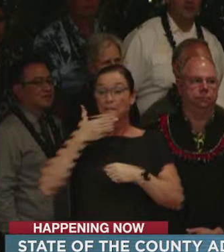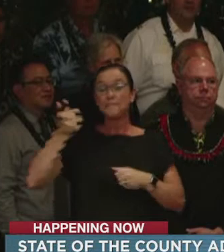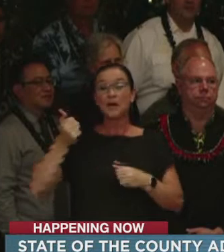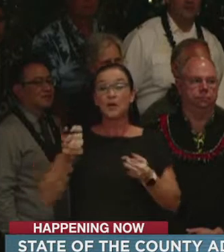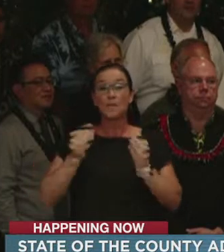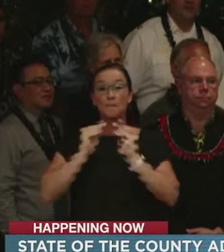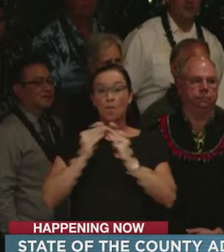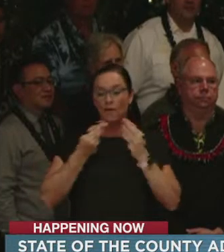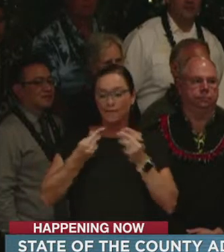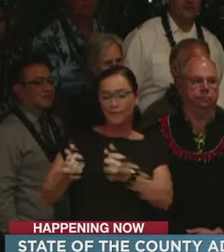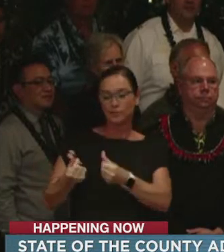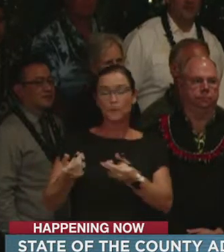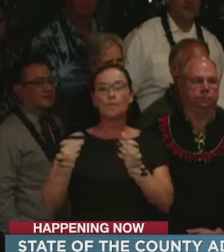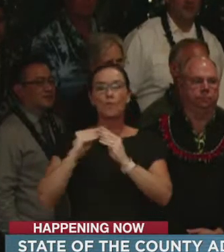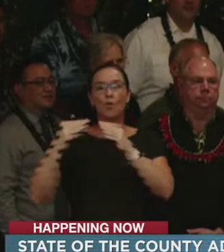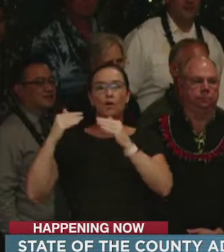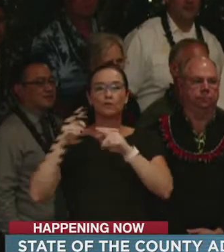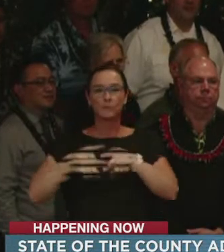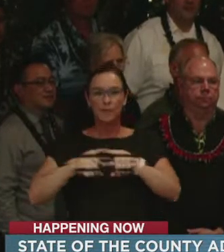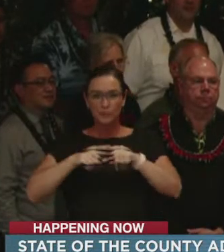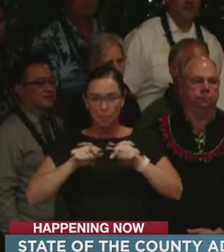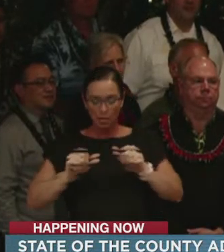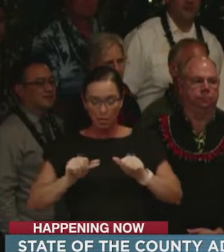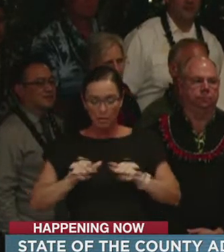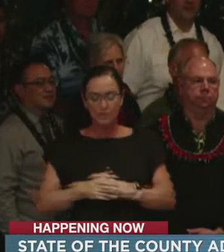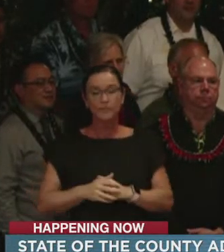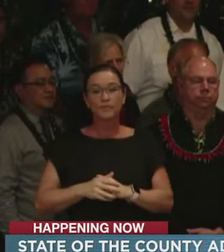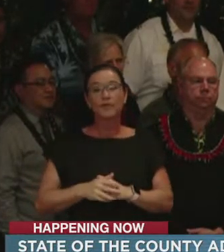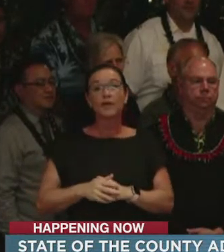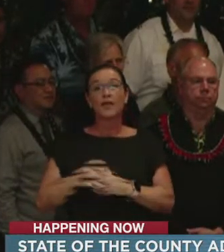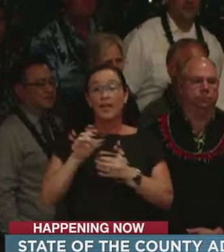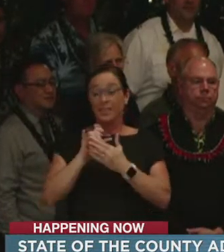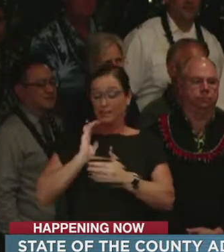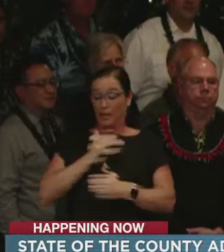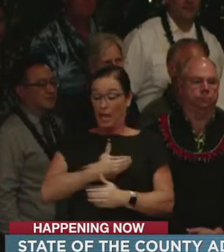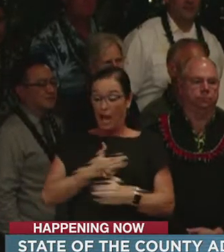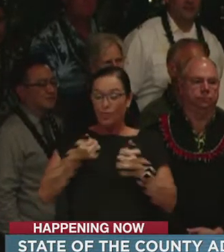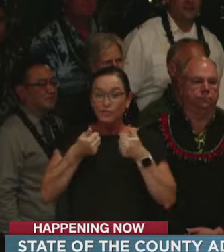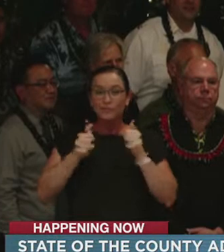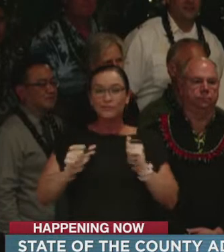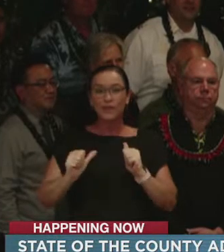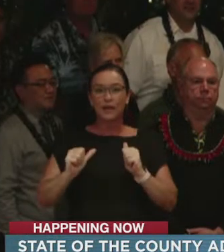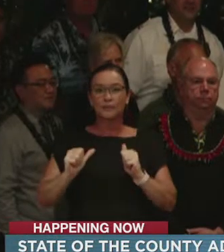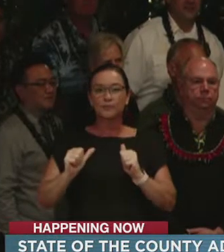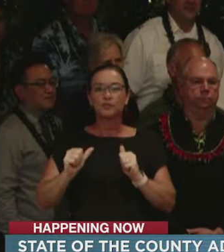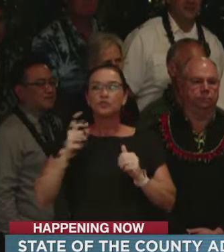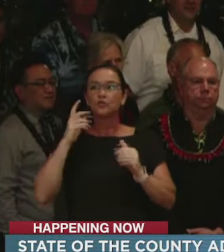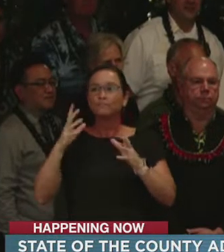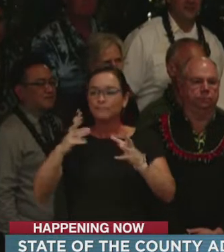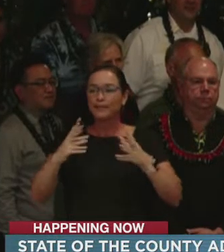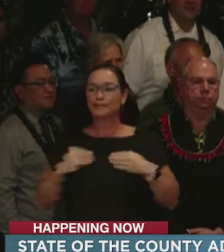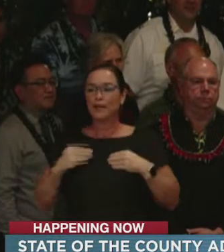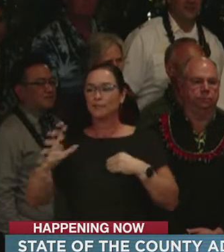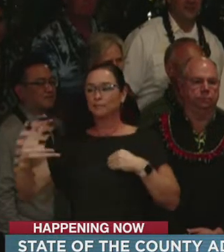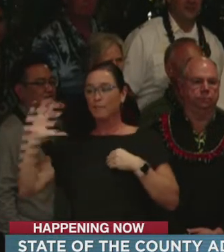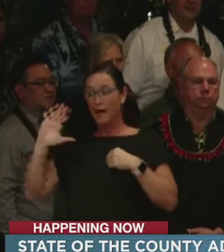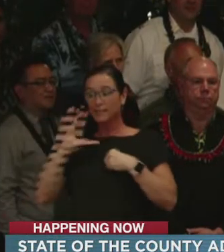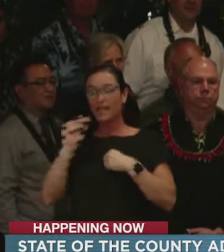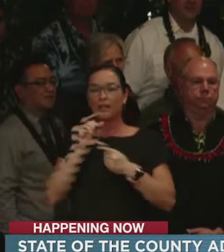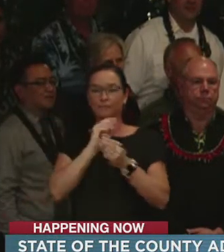reliable. Put simply, reformation is our attempt to own the past and rectify it where